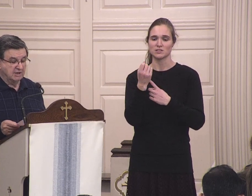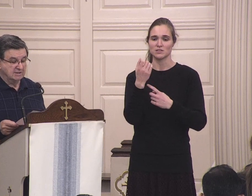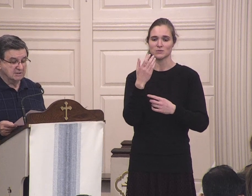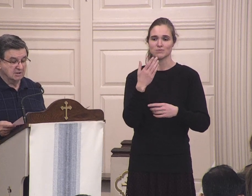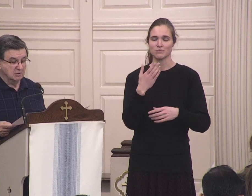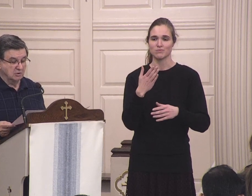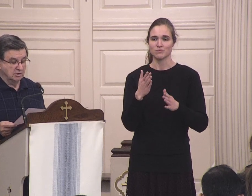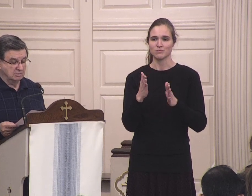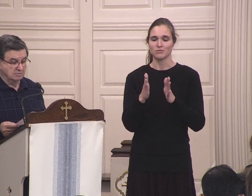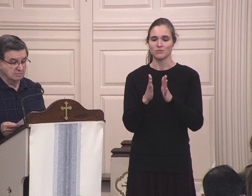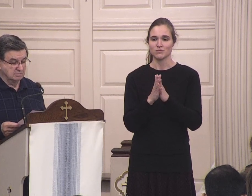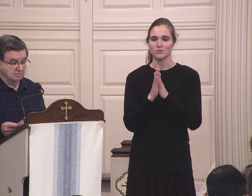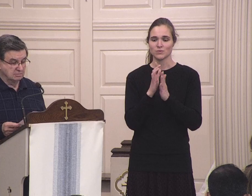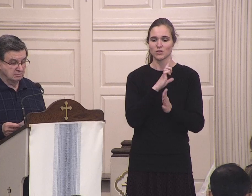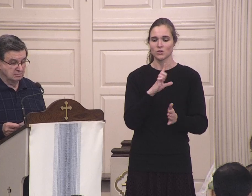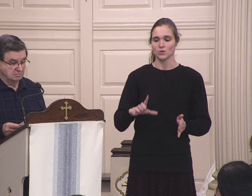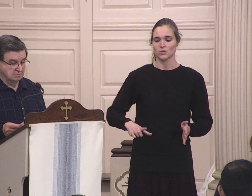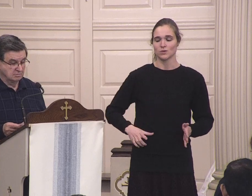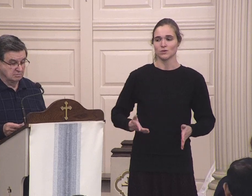We pray to the Lord.